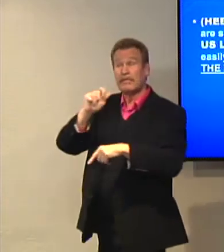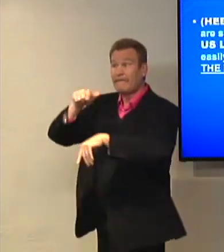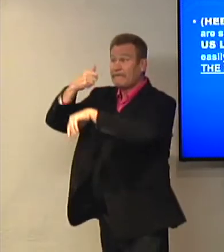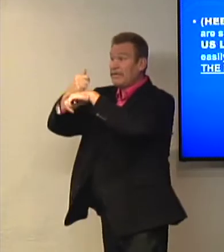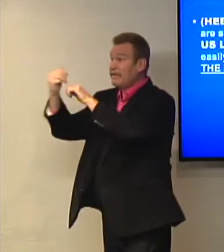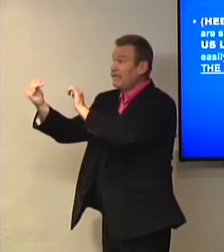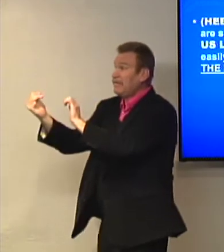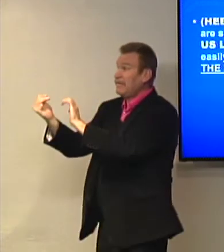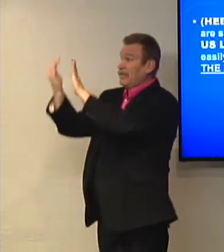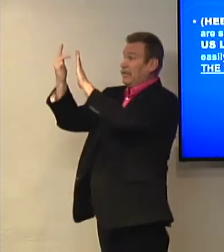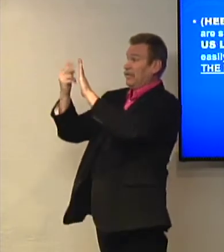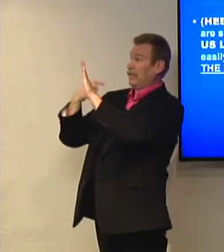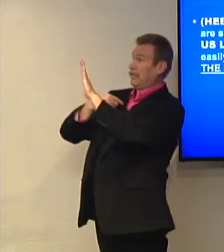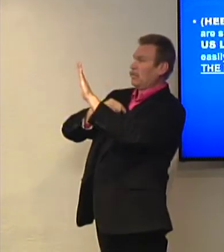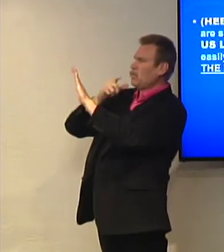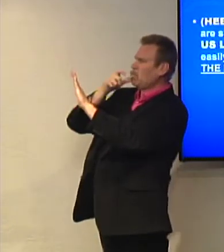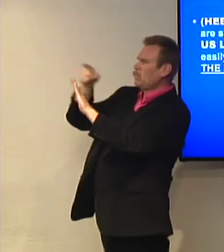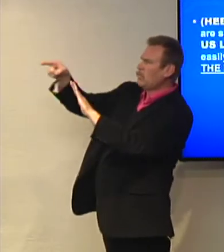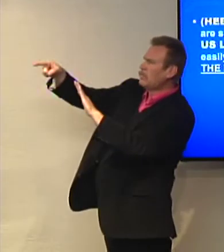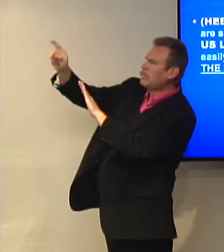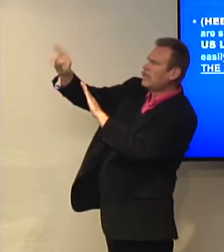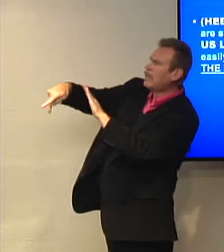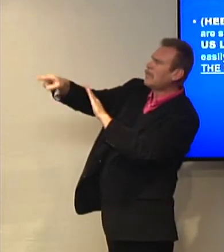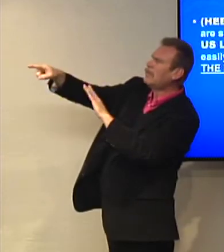And so Paul is saying,